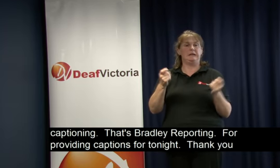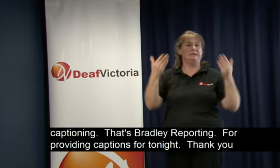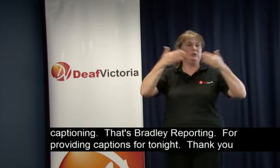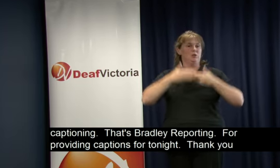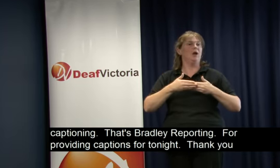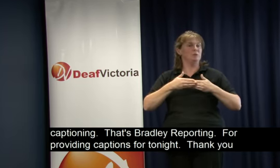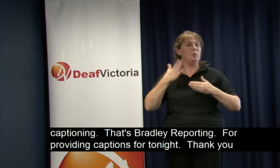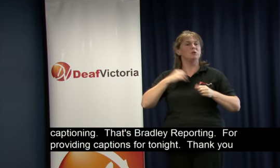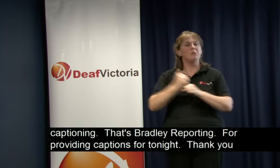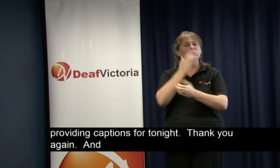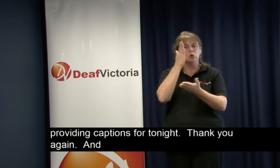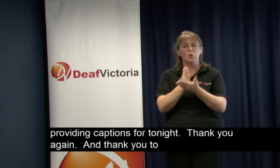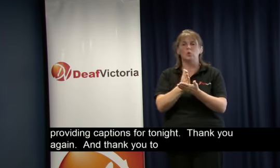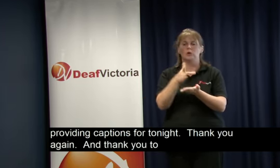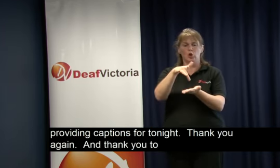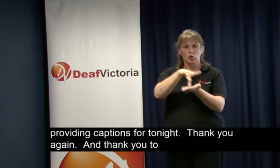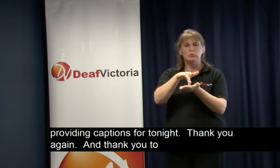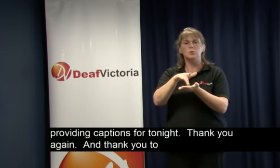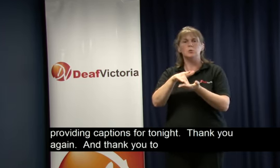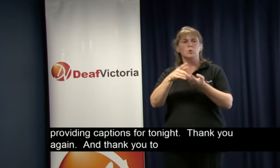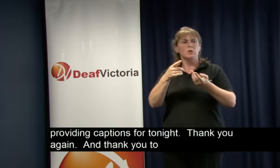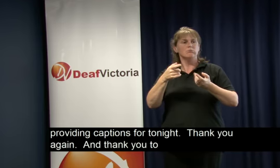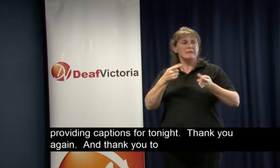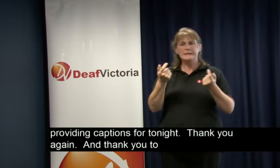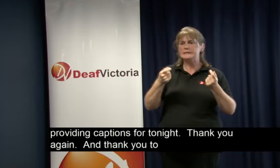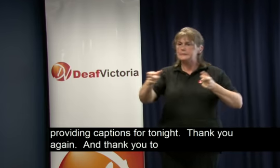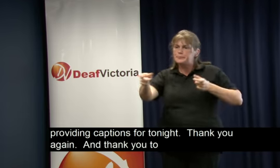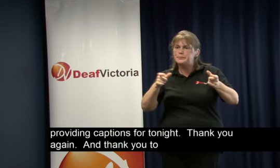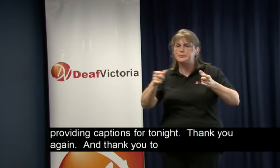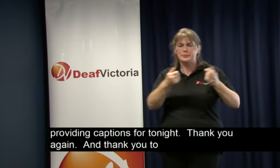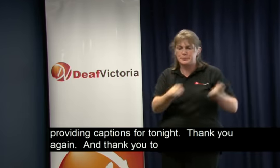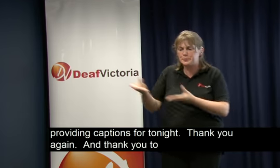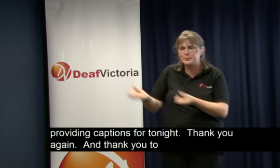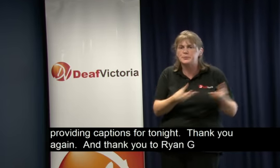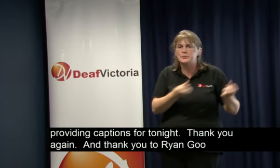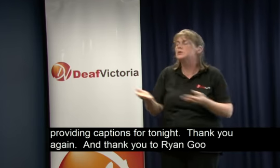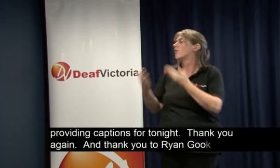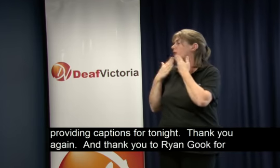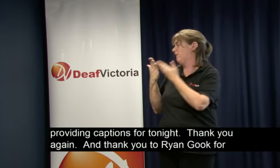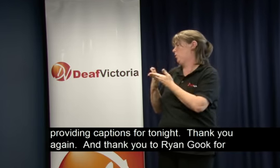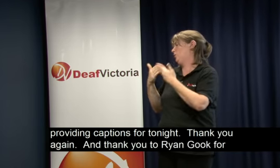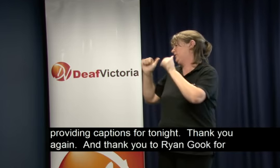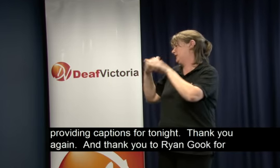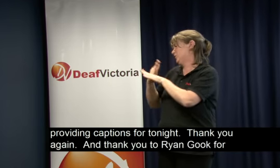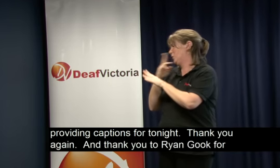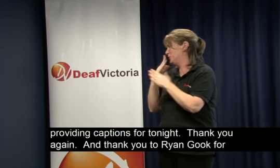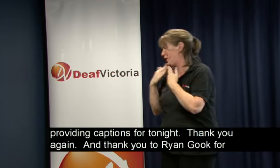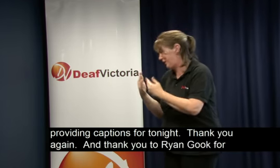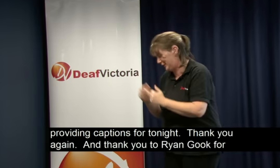Gook for facilitating tonight. We wanted to ensure that we had a neutral person that would keep to time, and